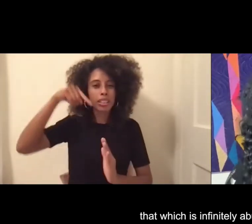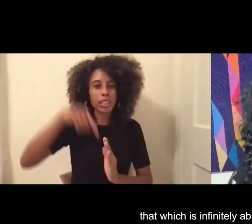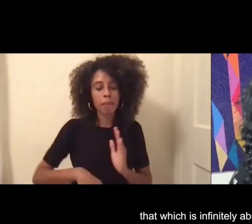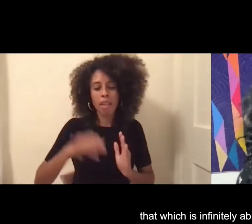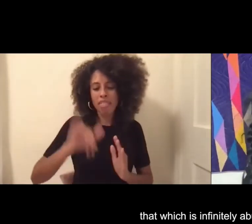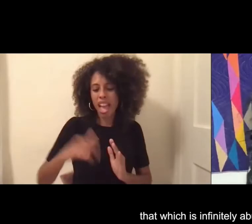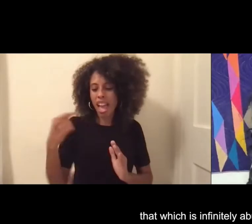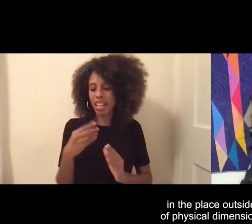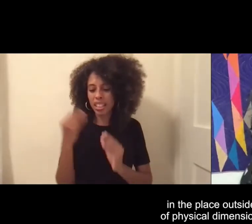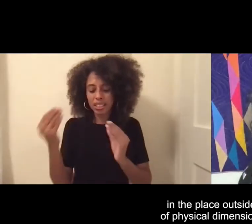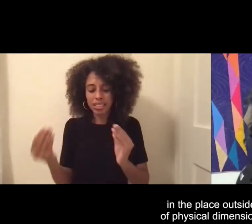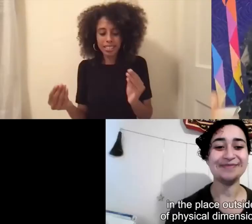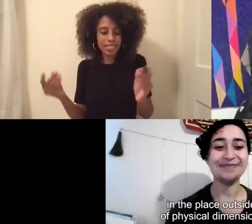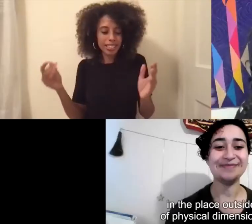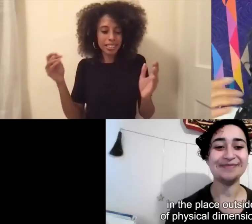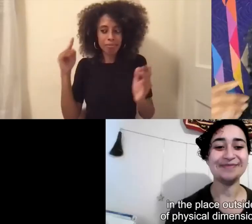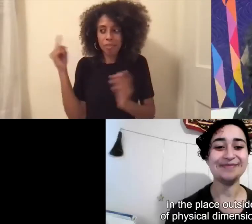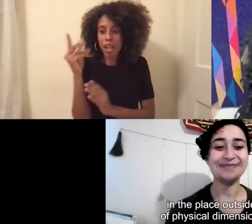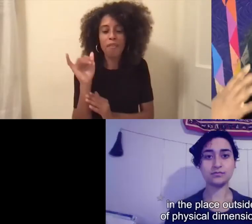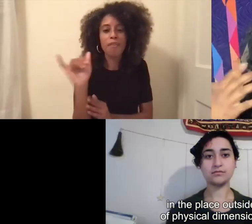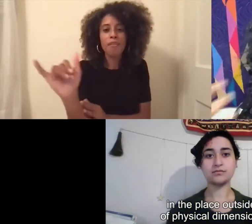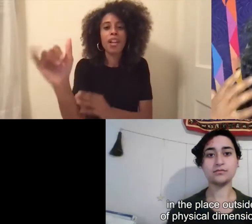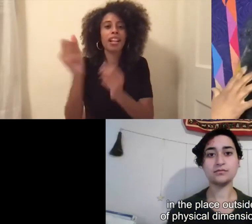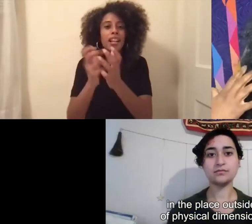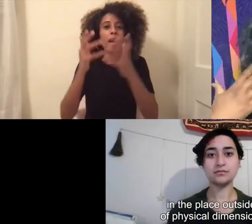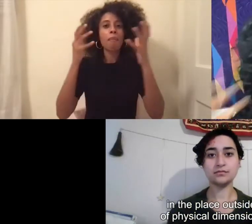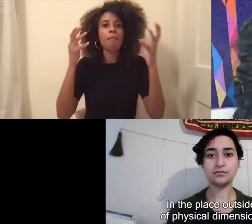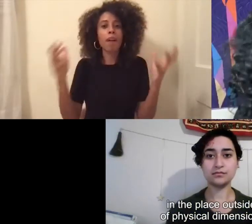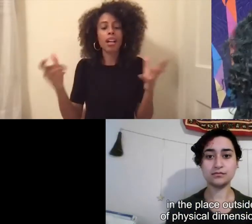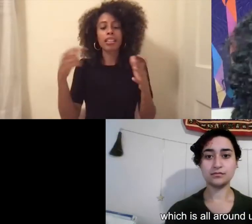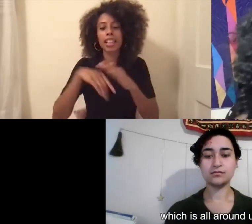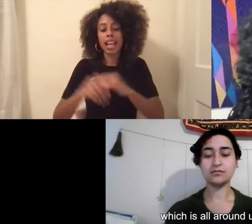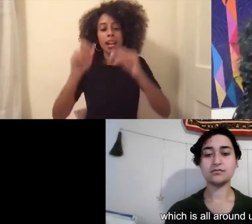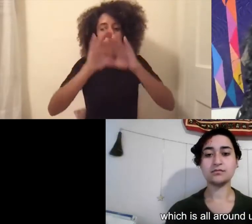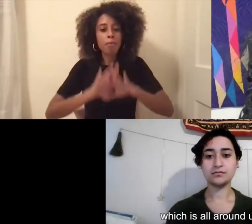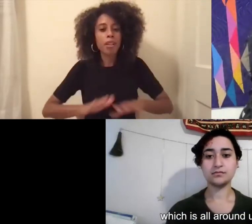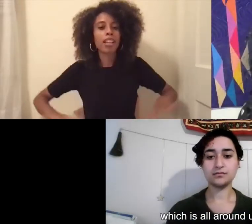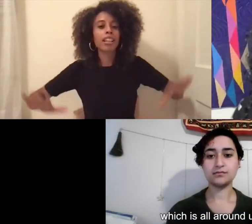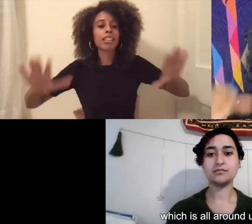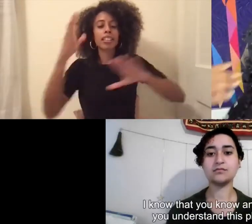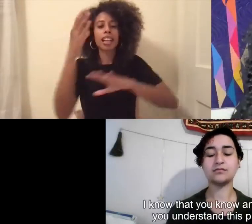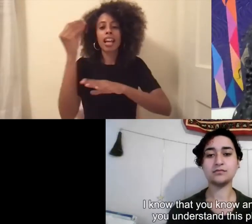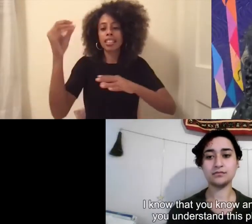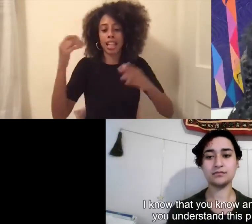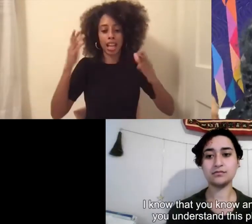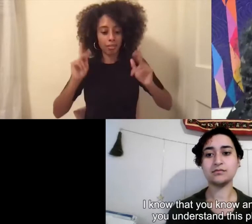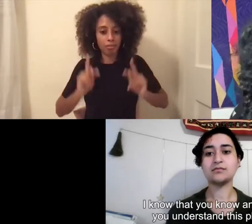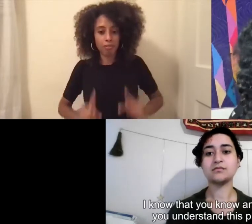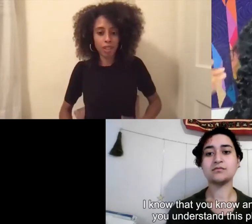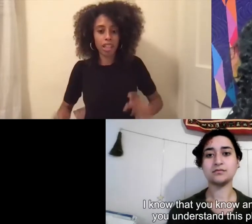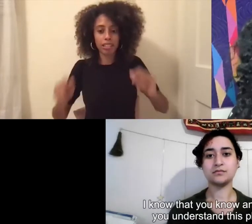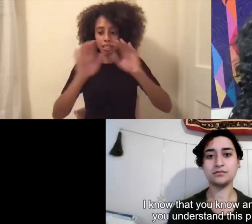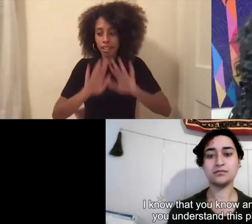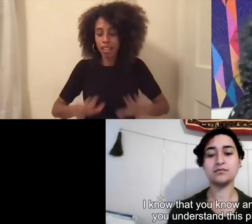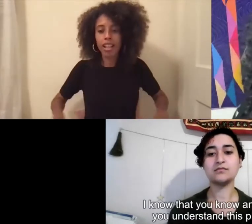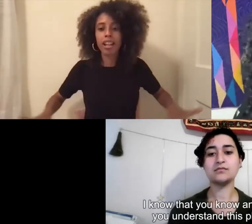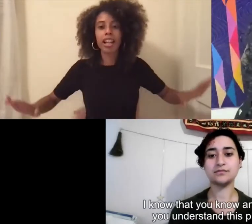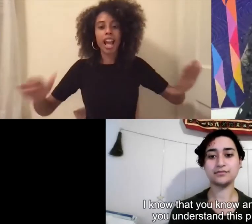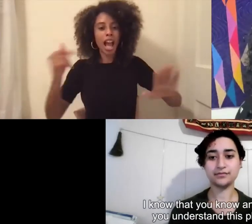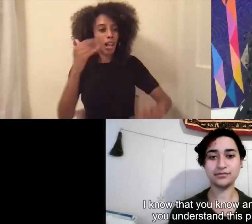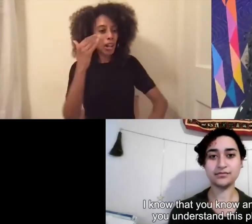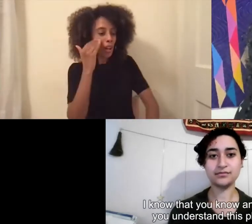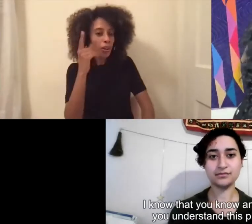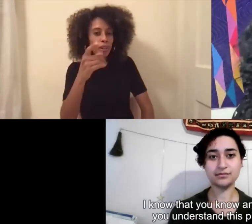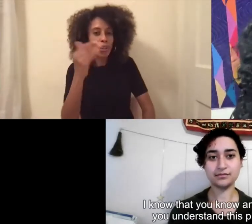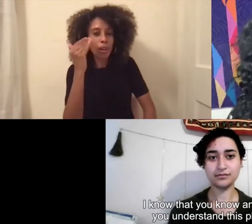infinitely abundant in the place outside of physical dimension, which is all around us. I know that you know and that you